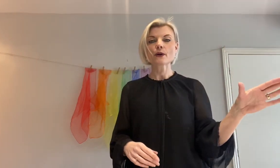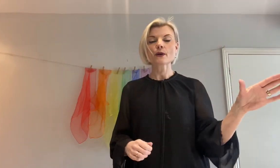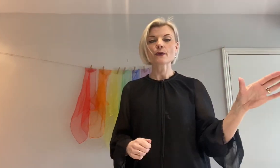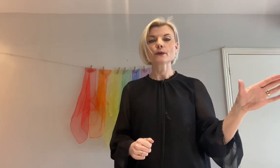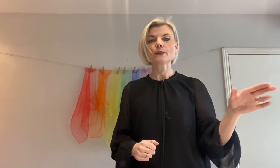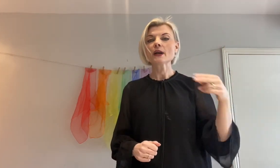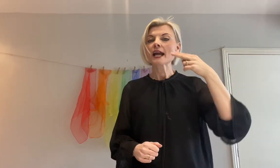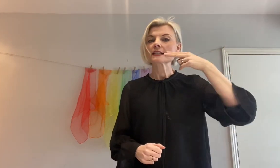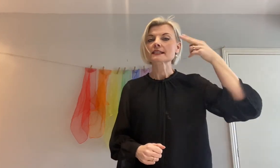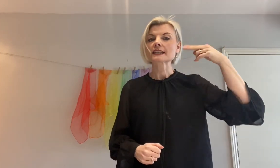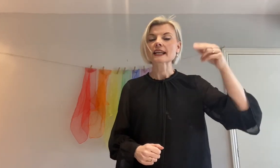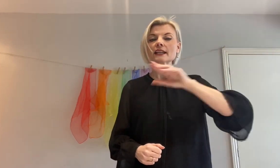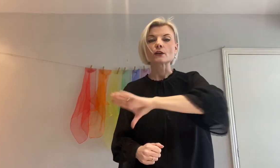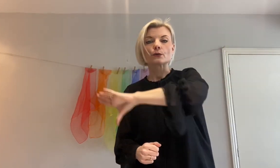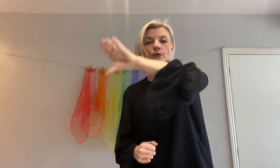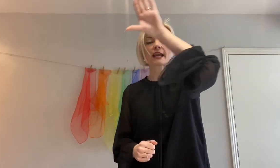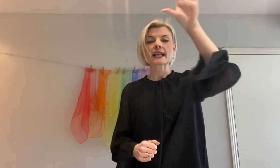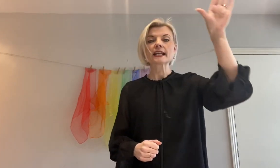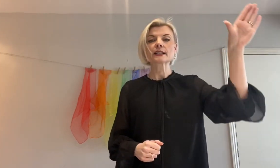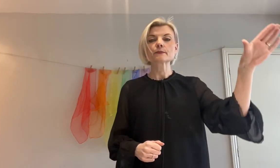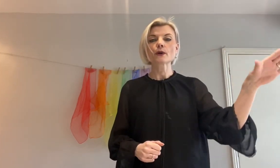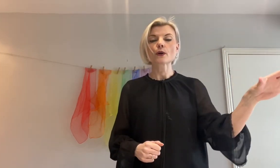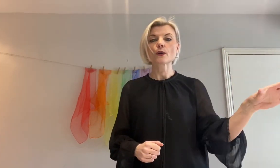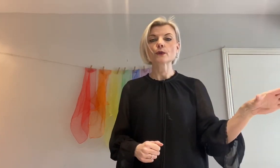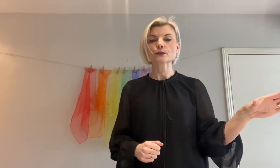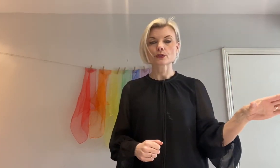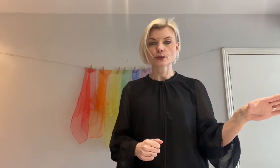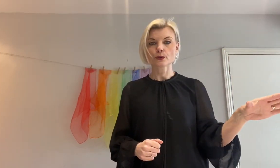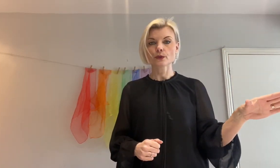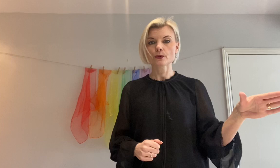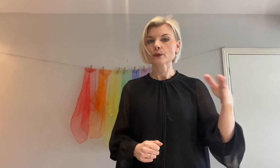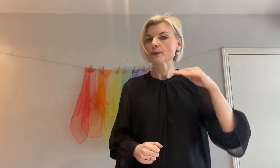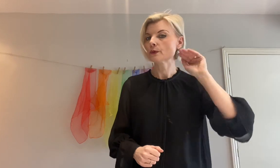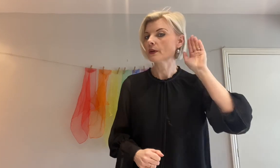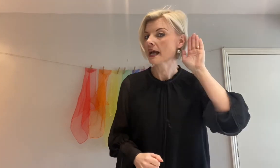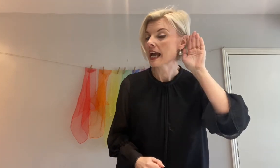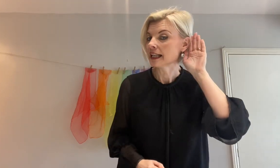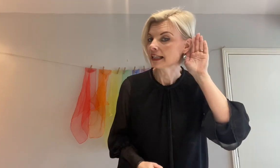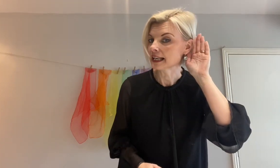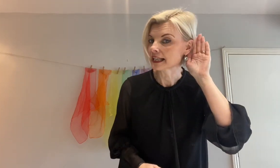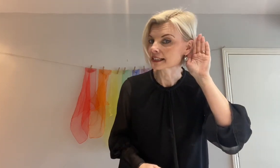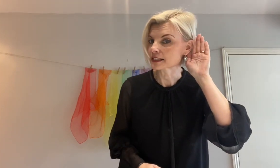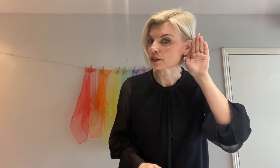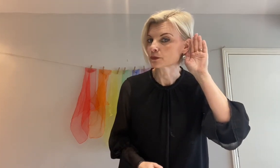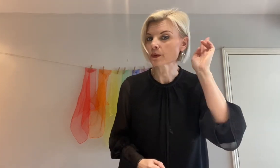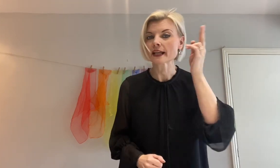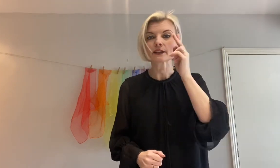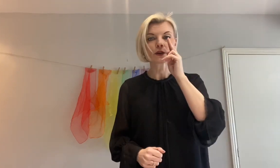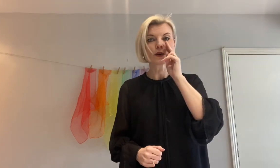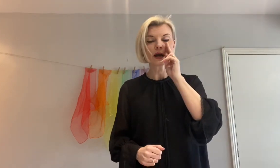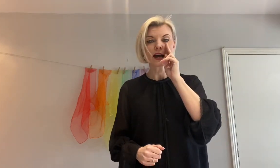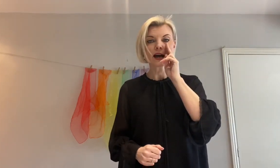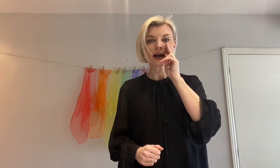rainbow, sing a rainbow too. Listen with your